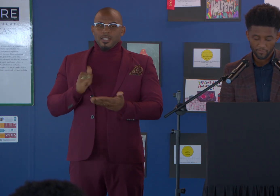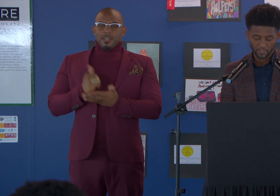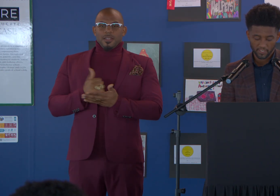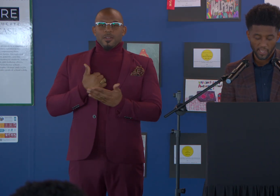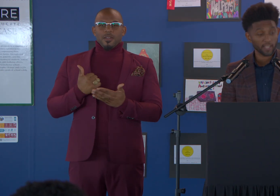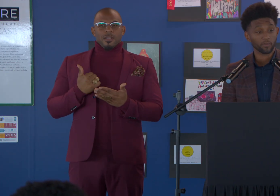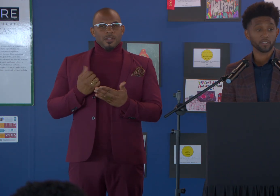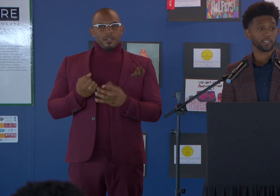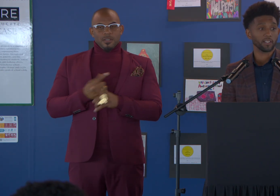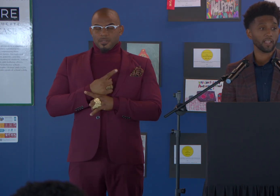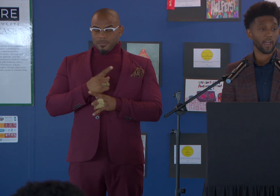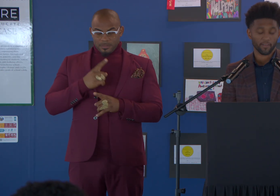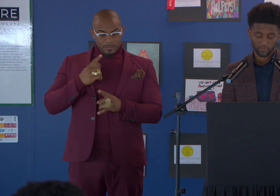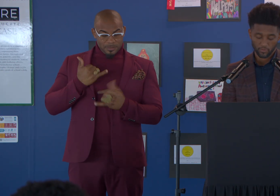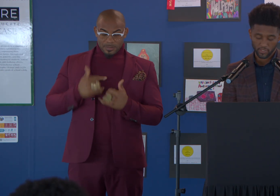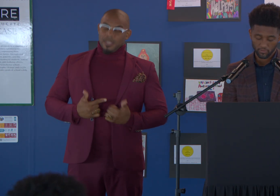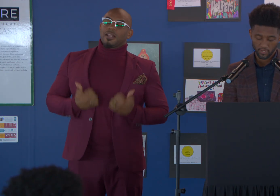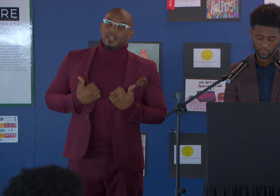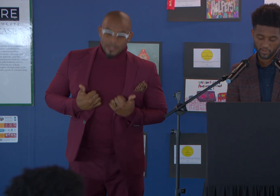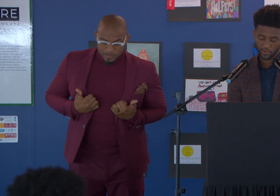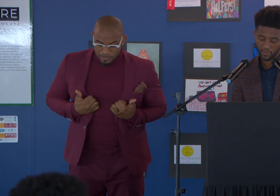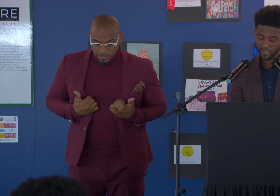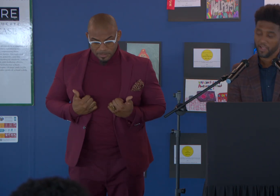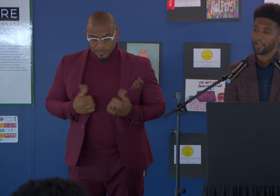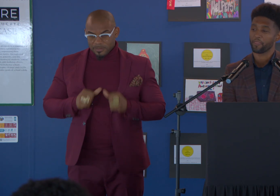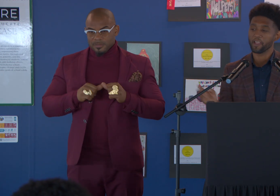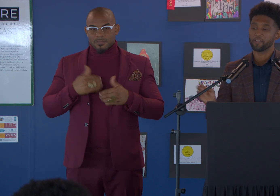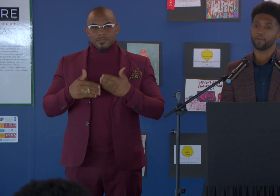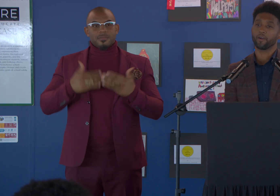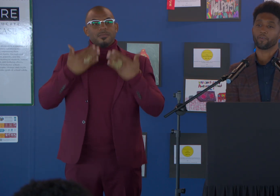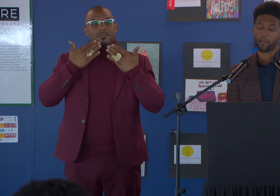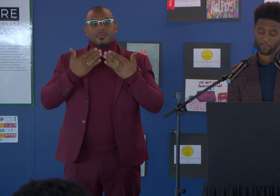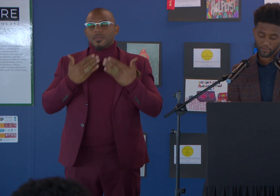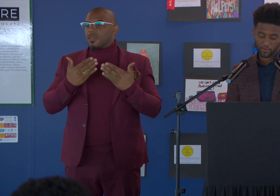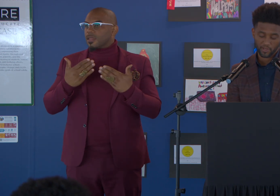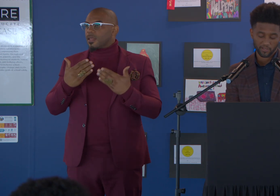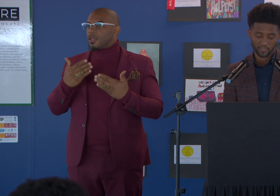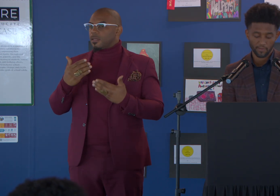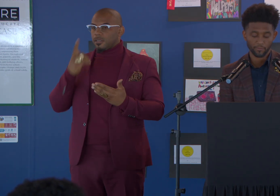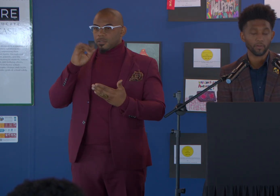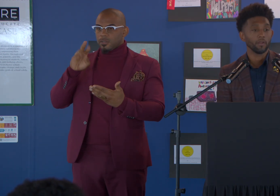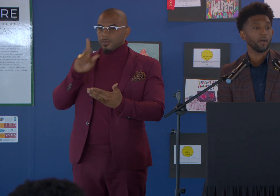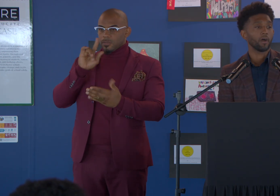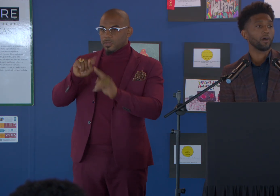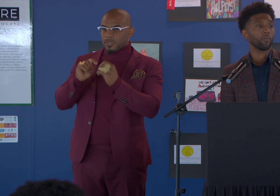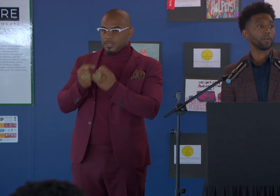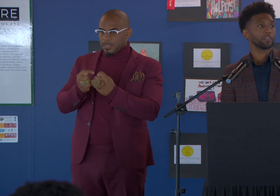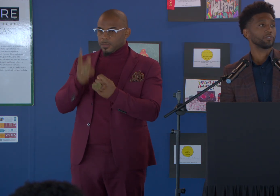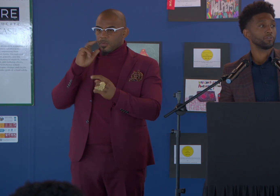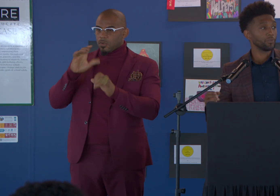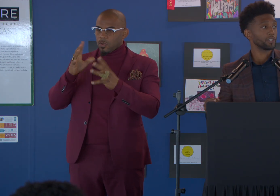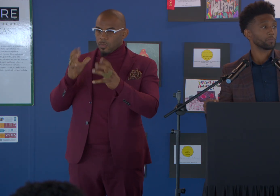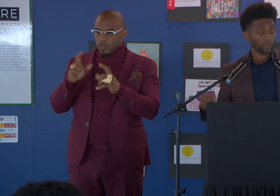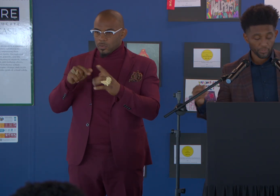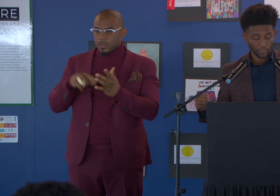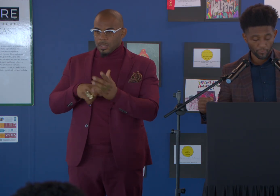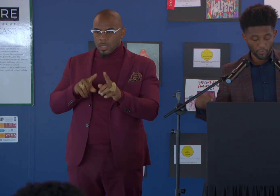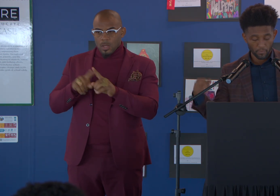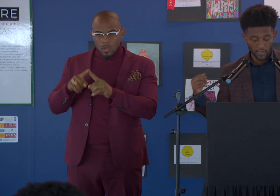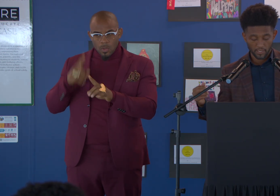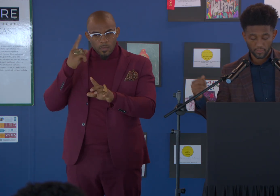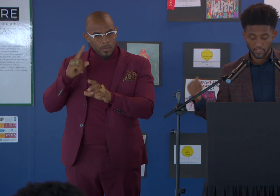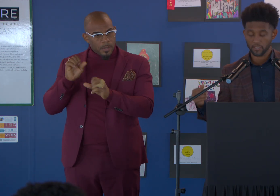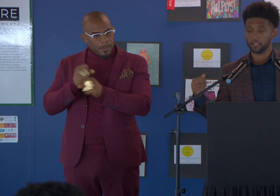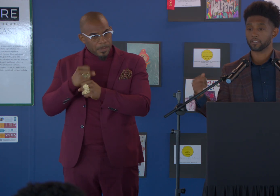Amen. We off the snot and we still alive, so we can keep it going. Thank you, Robyn, for you and your team for wanting to do this, but also